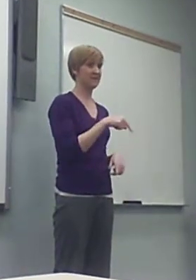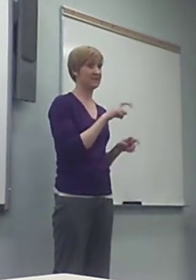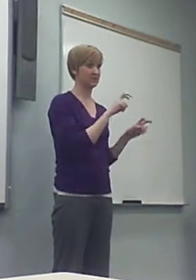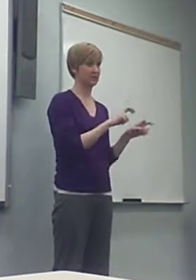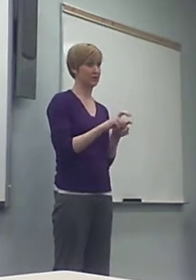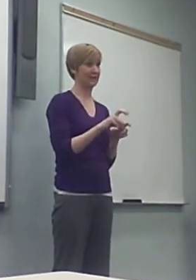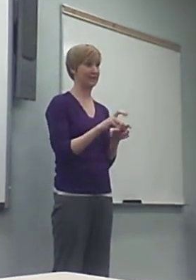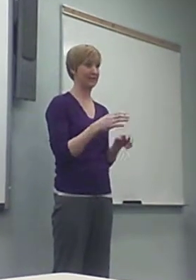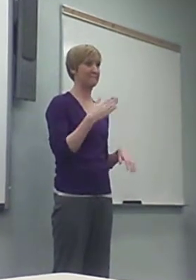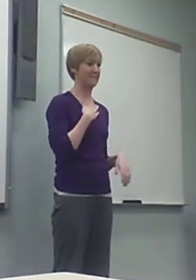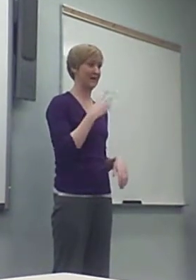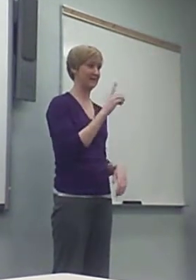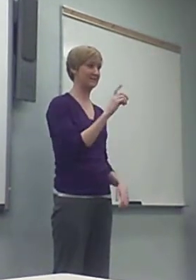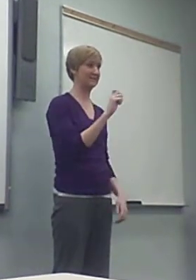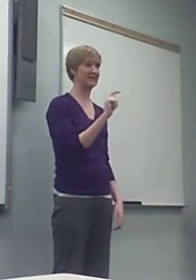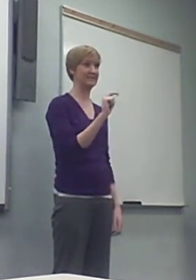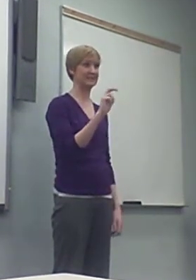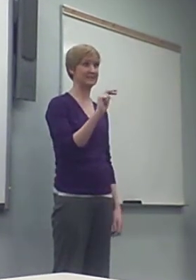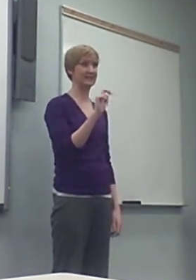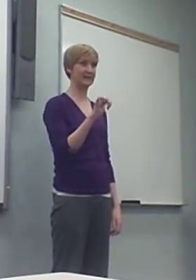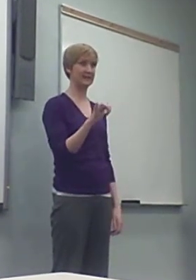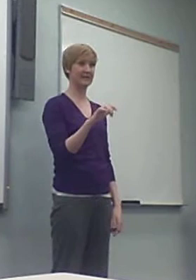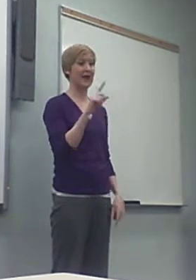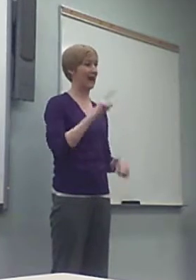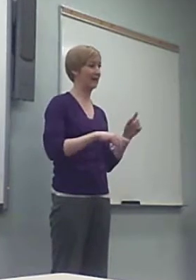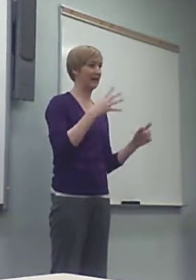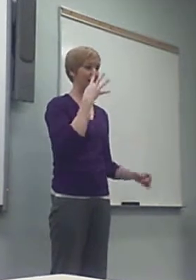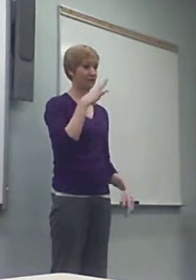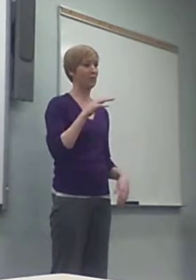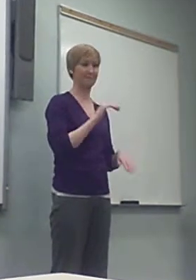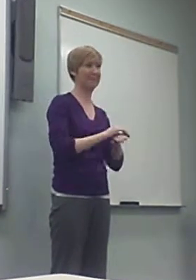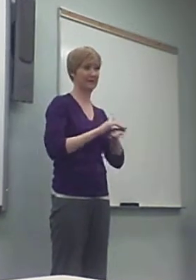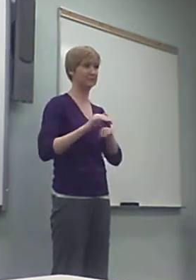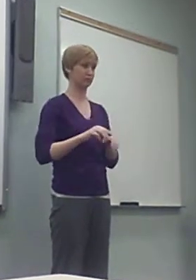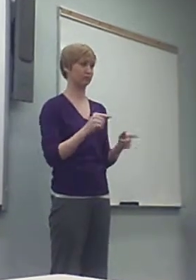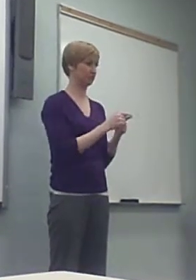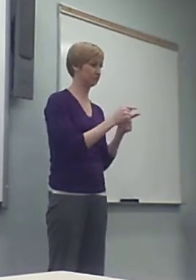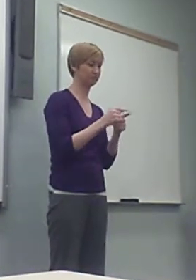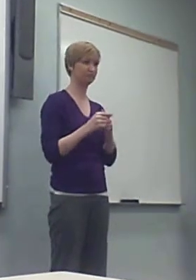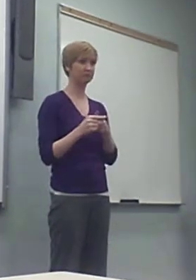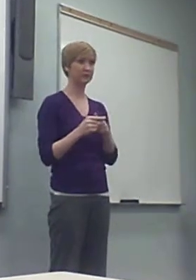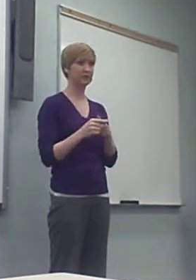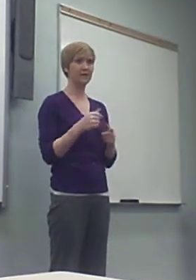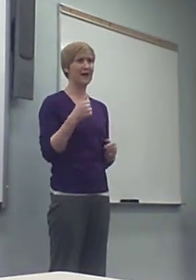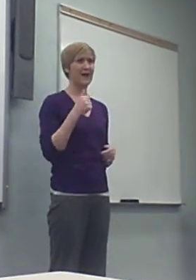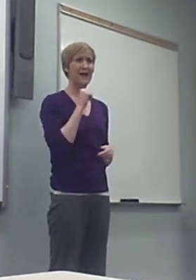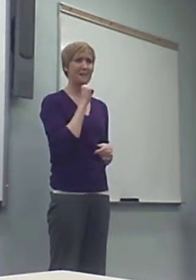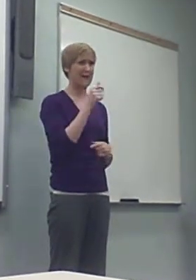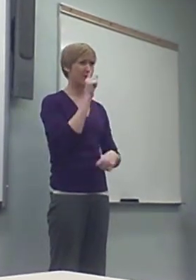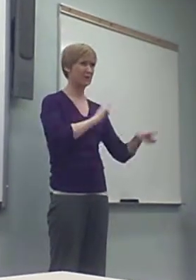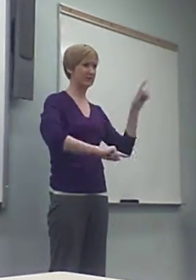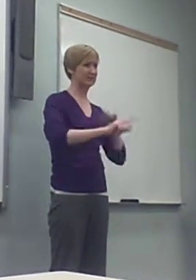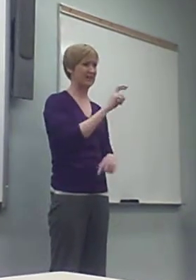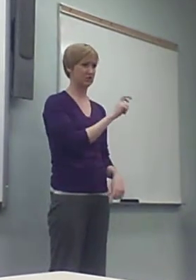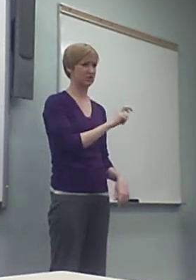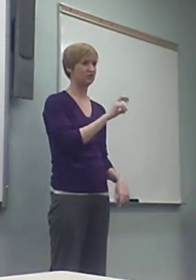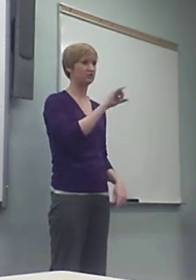cannot ignore what's going on. This journey is my destiny. So I don't sign journey like a trip, right? I sign journey